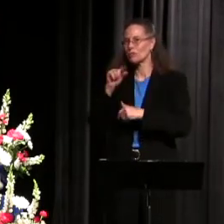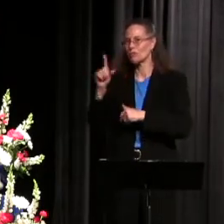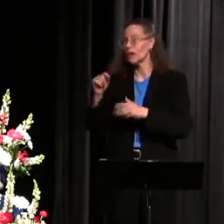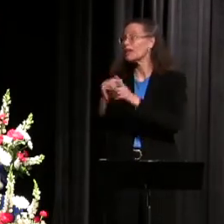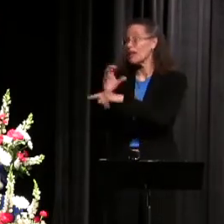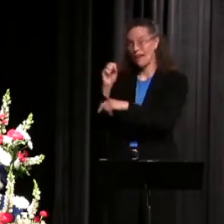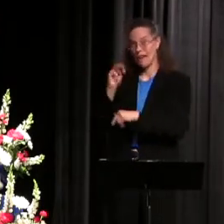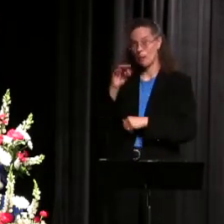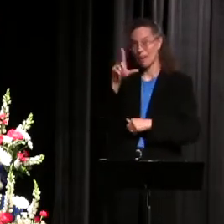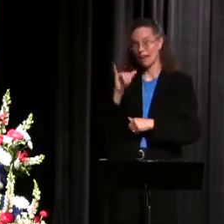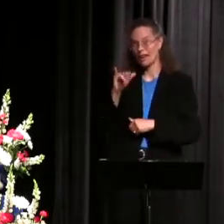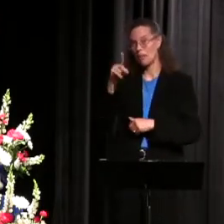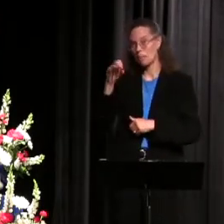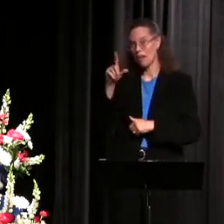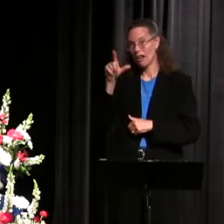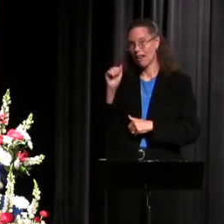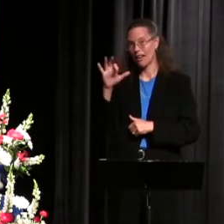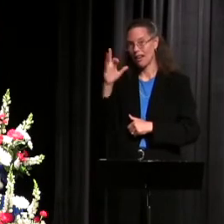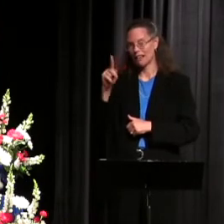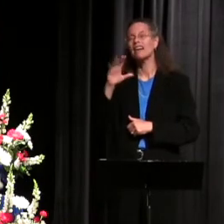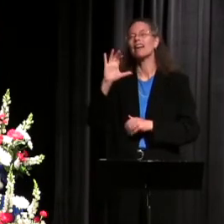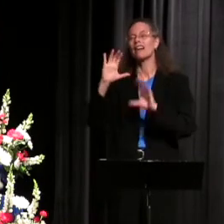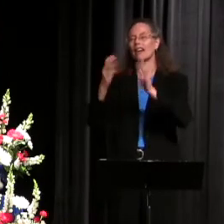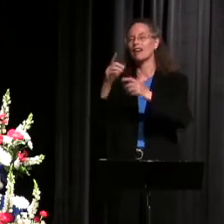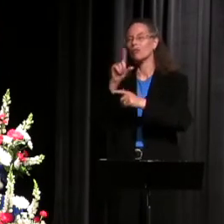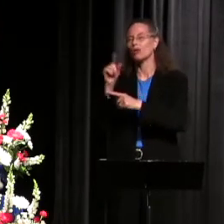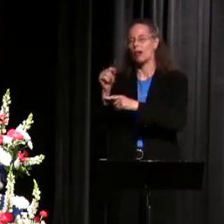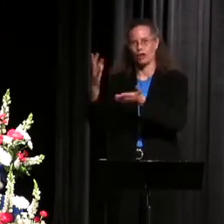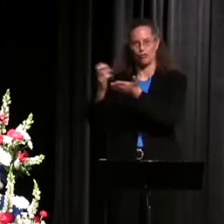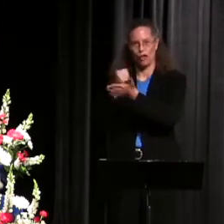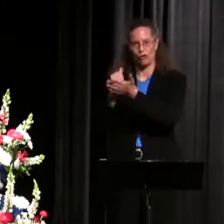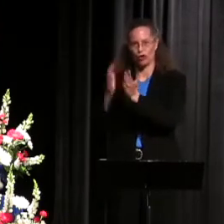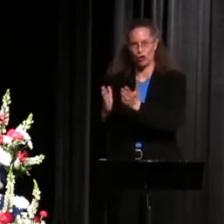And I'm Emily Pollack, and I'm the class of 2020 treasurer.